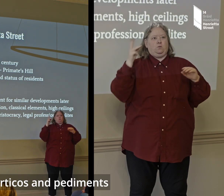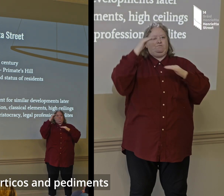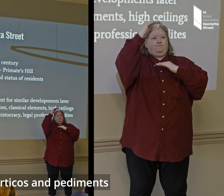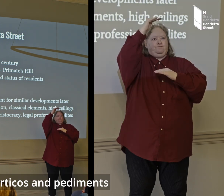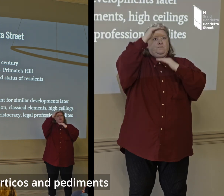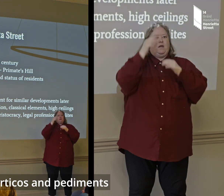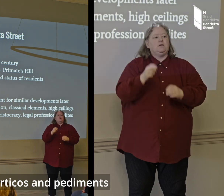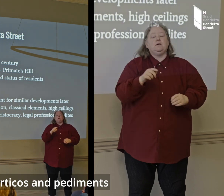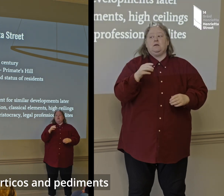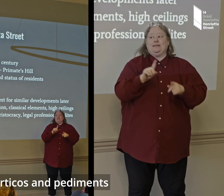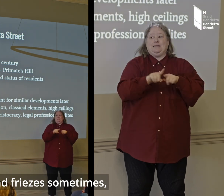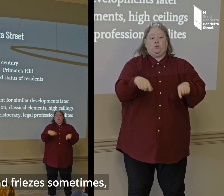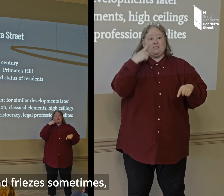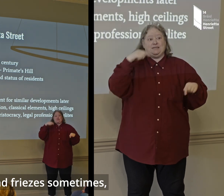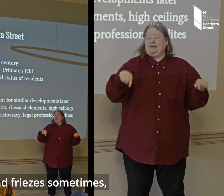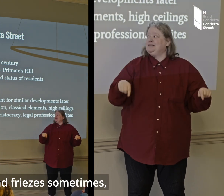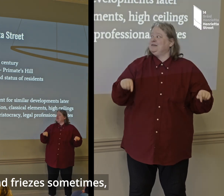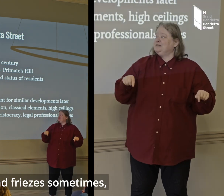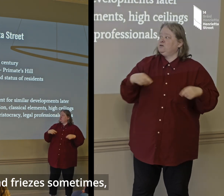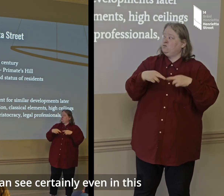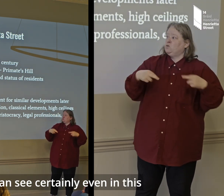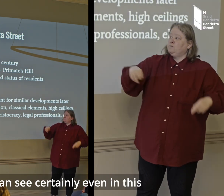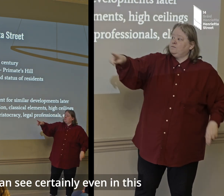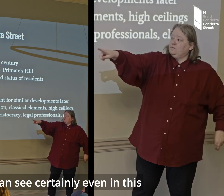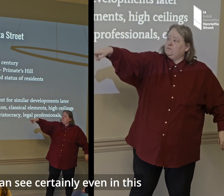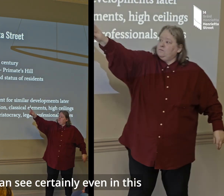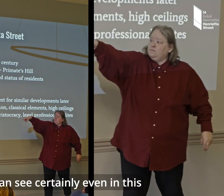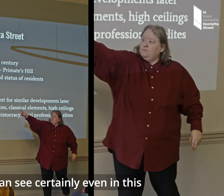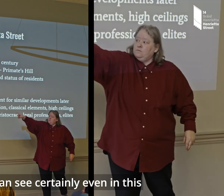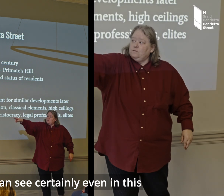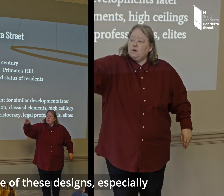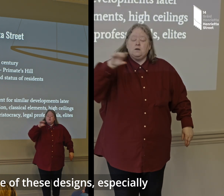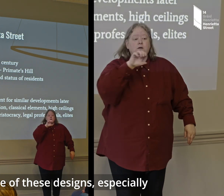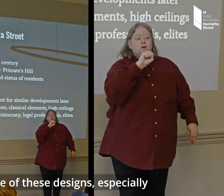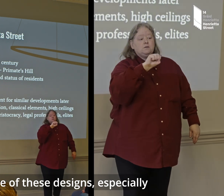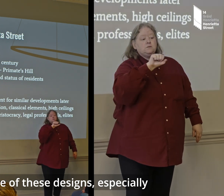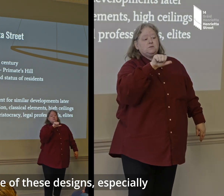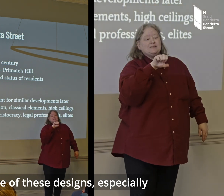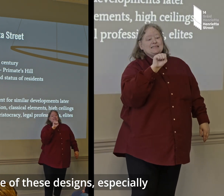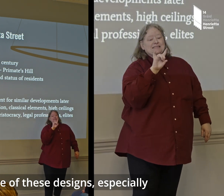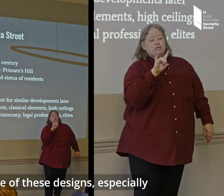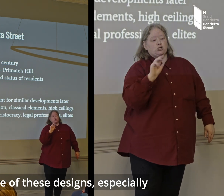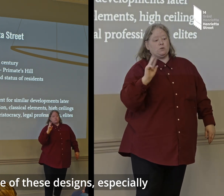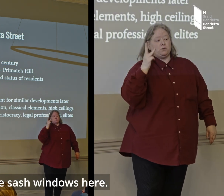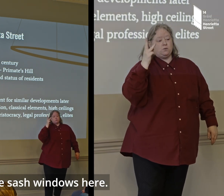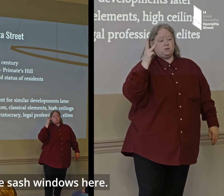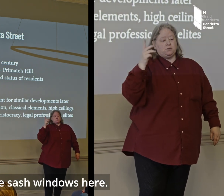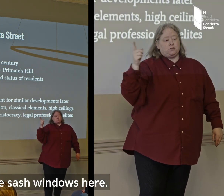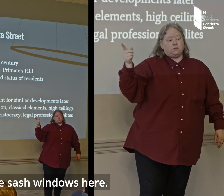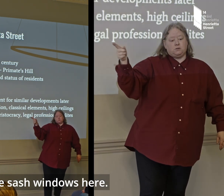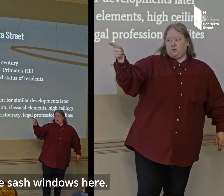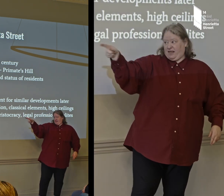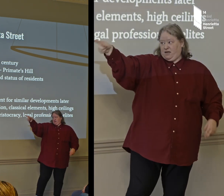porticos and pediments and friezes sometimes, and we can see certainly even in this room some of these designs, especially the